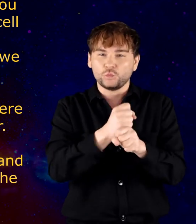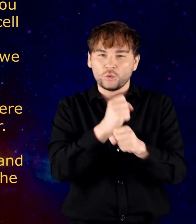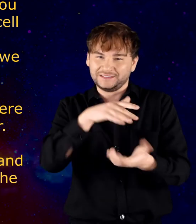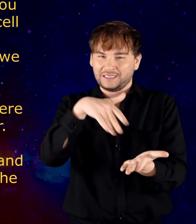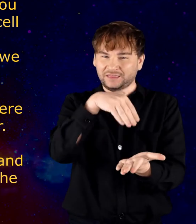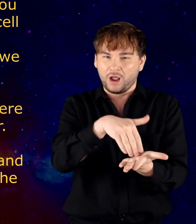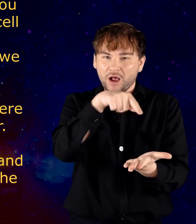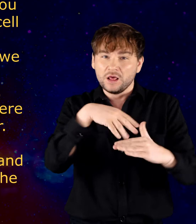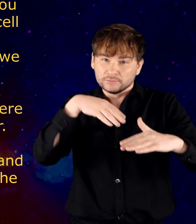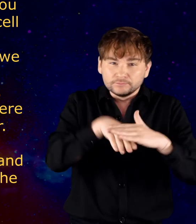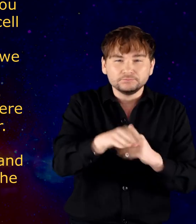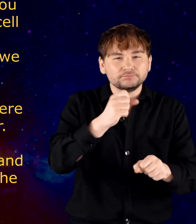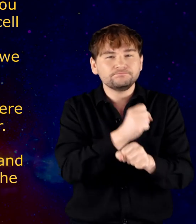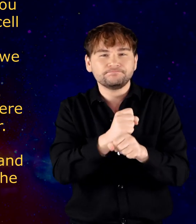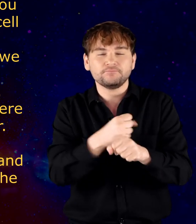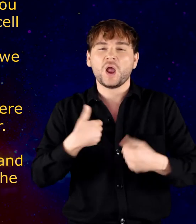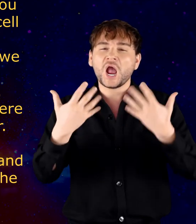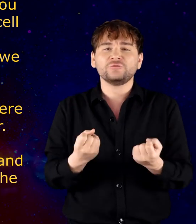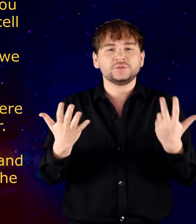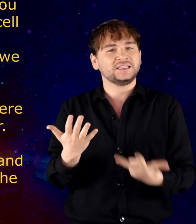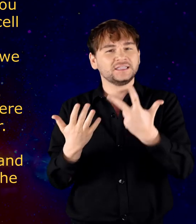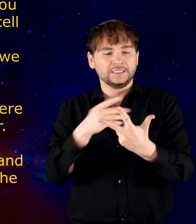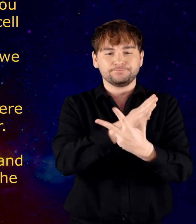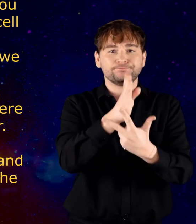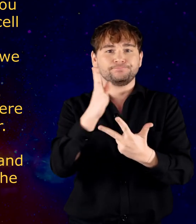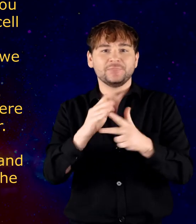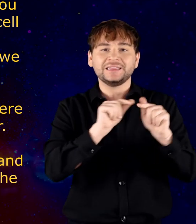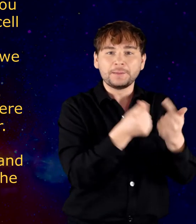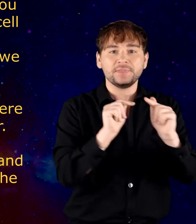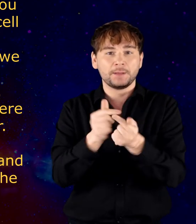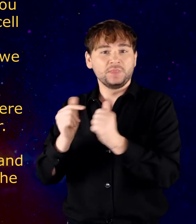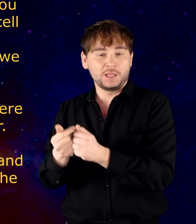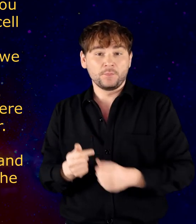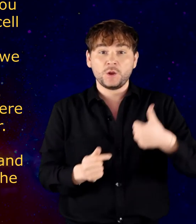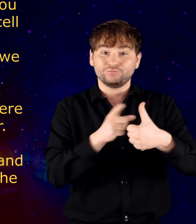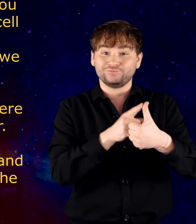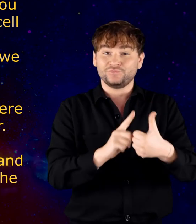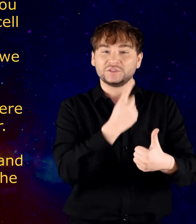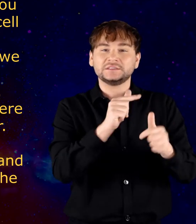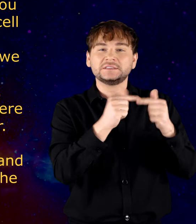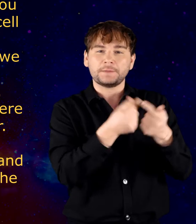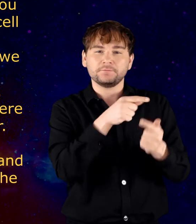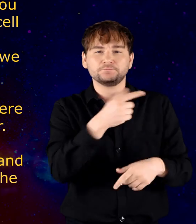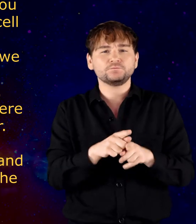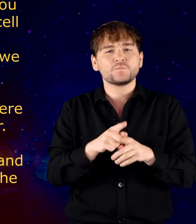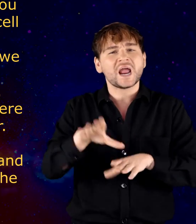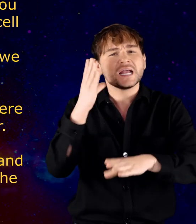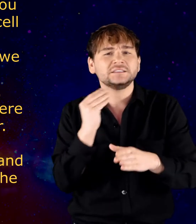Center. And in this particular area, we have three teams